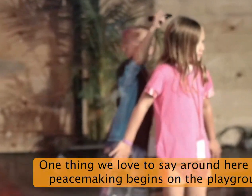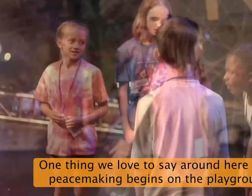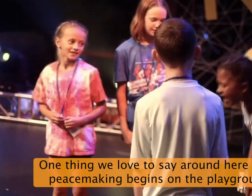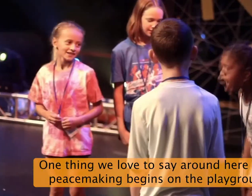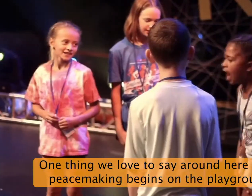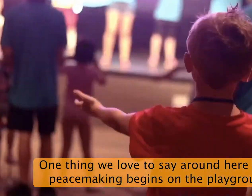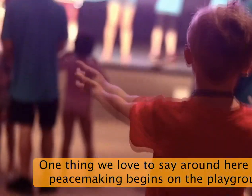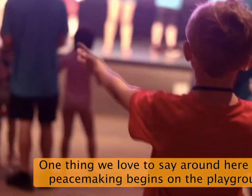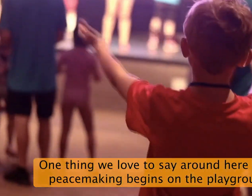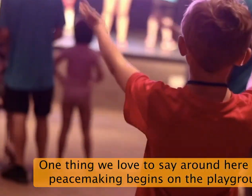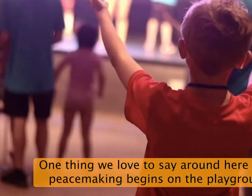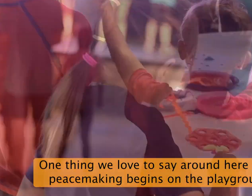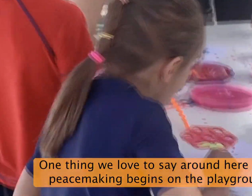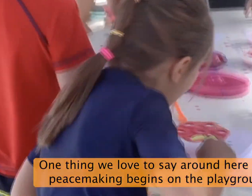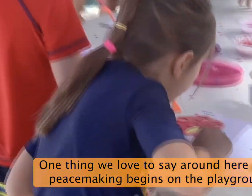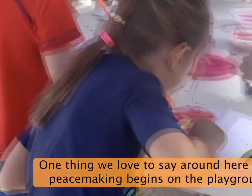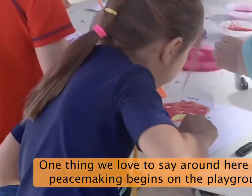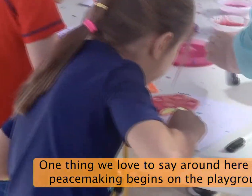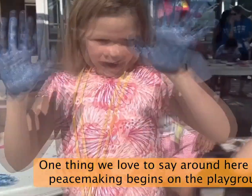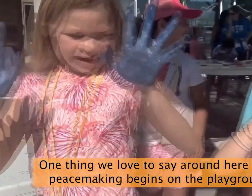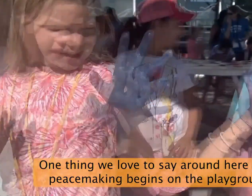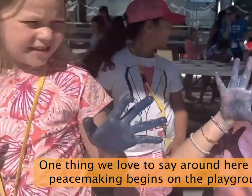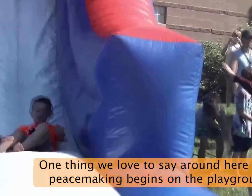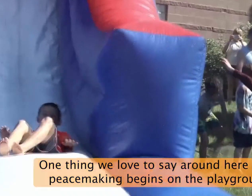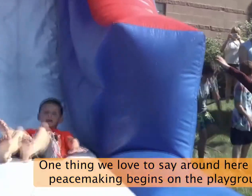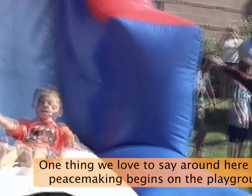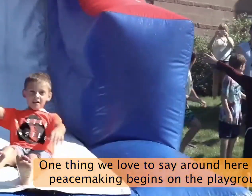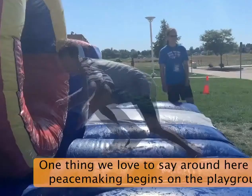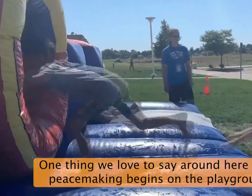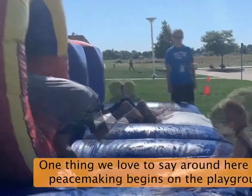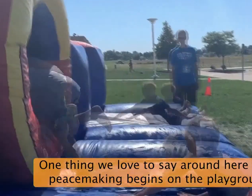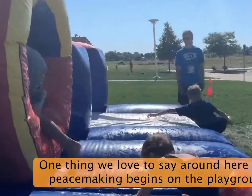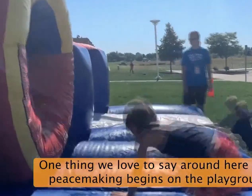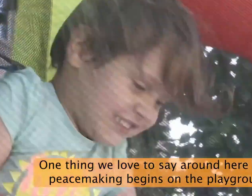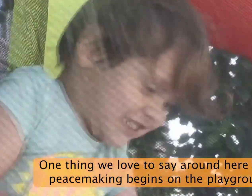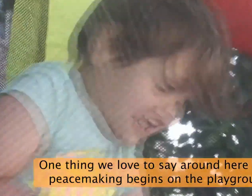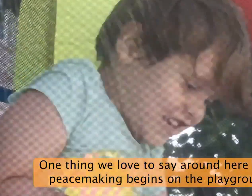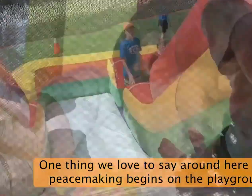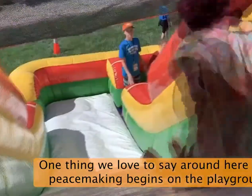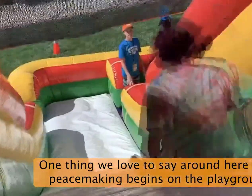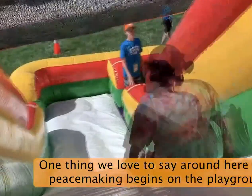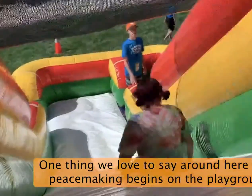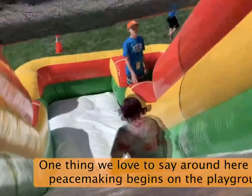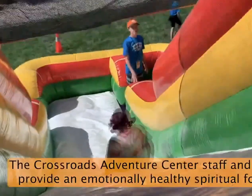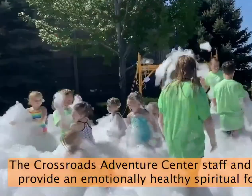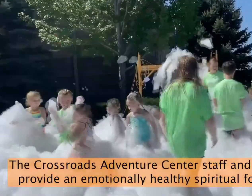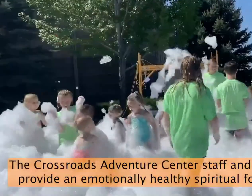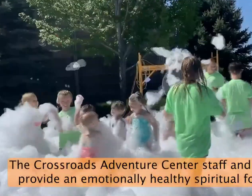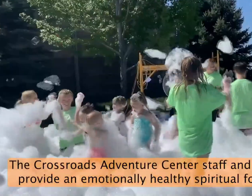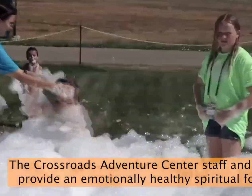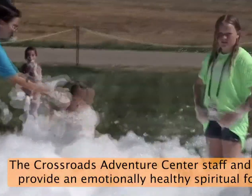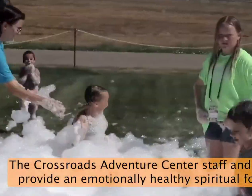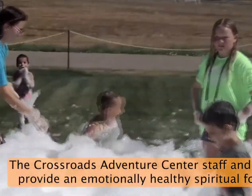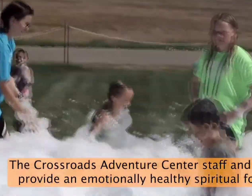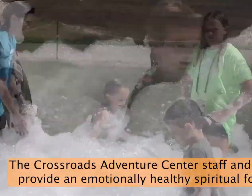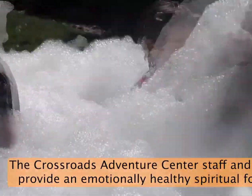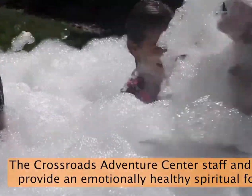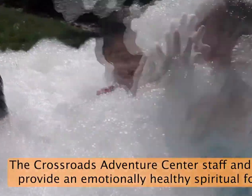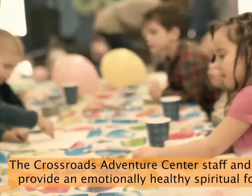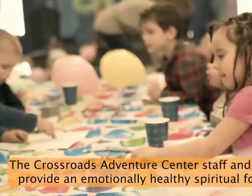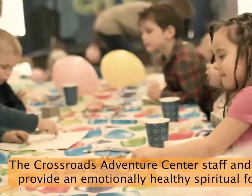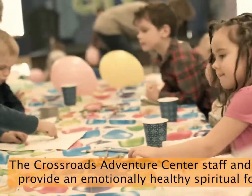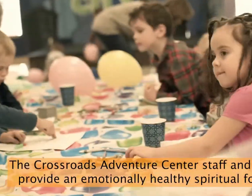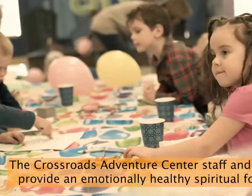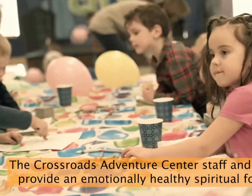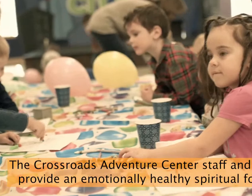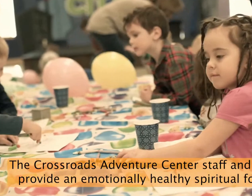thing we love to say around here is that peacemaking begins on the playground. The Crossroads Adventure Center